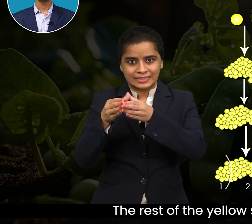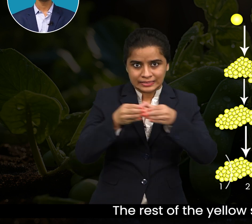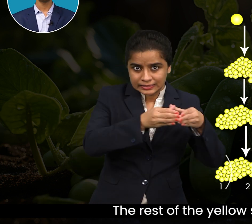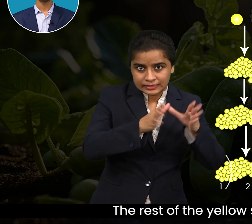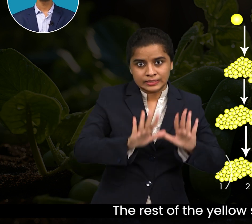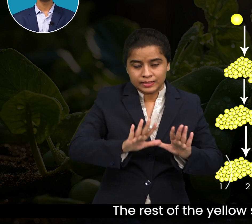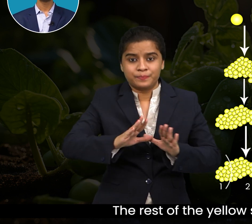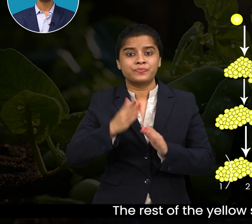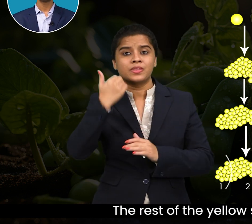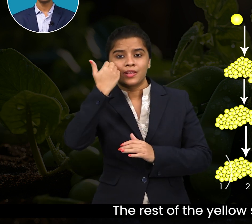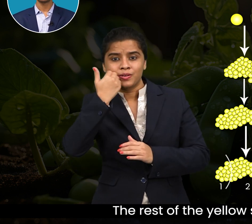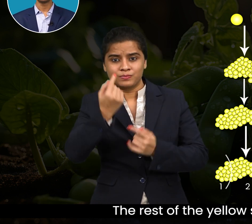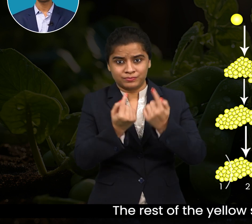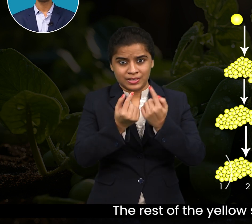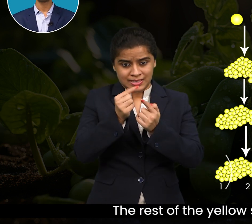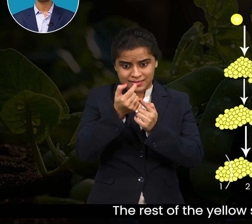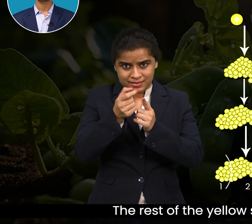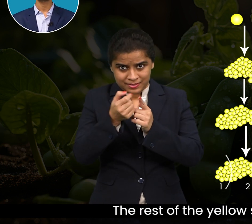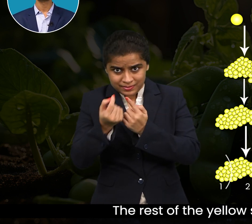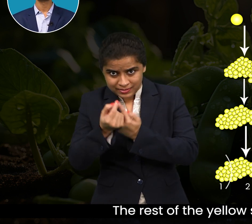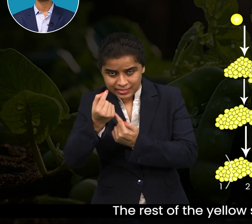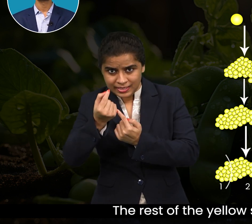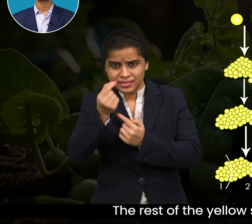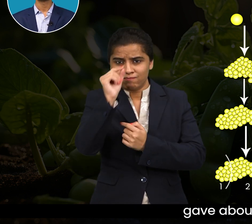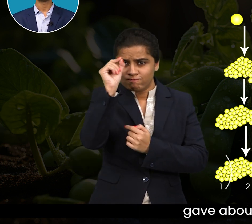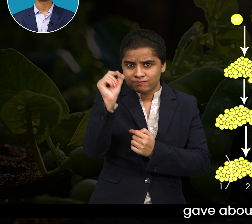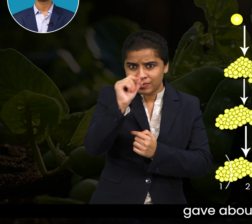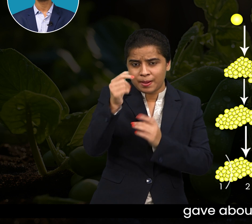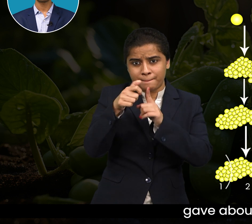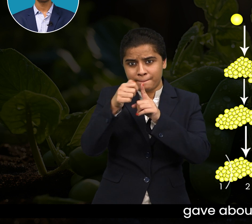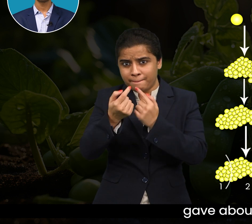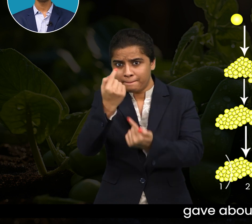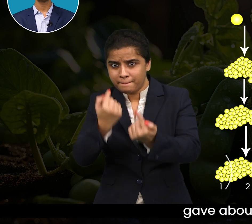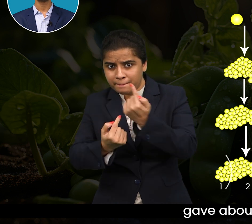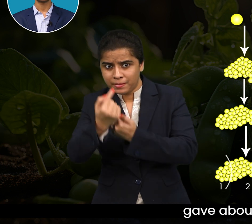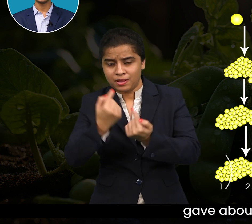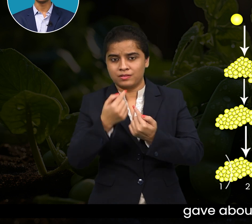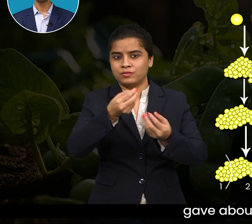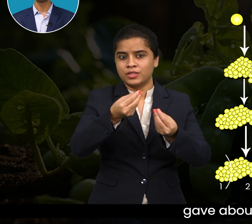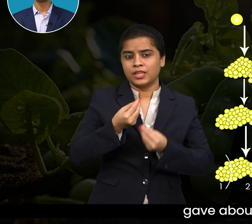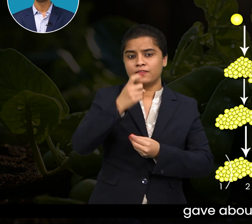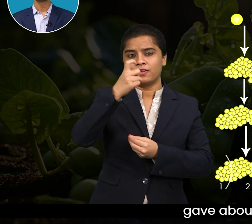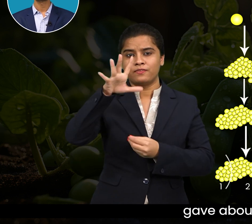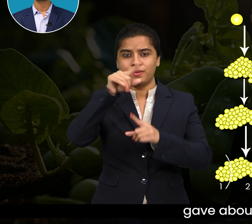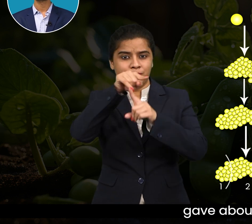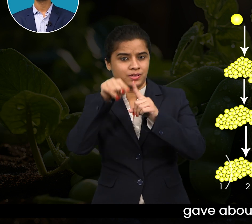The rest of the yellow seed giving pea plants gave about 75% yellow